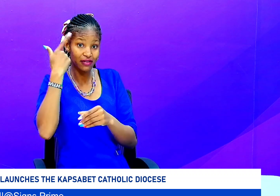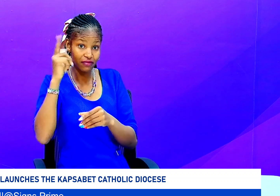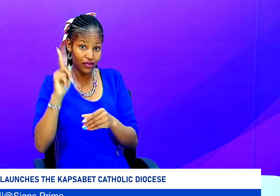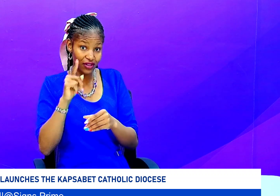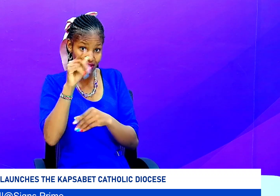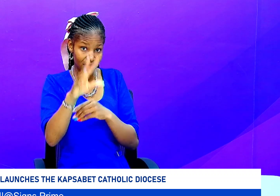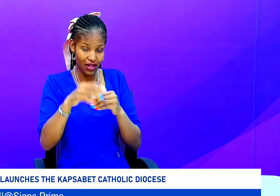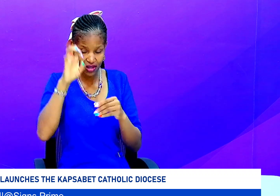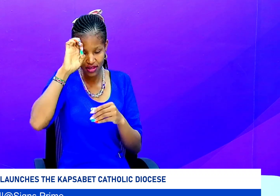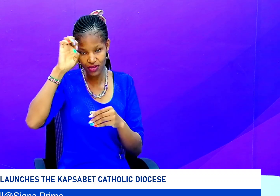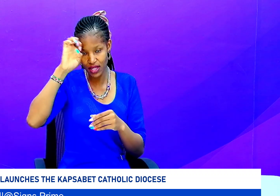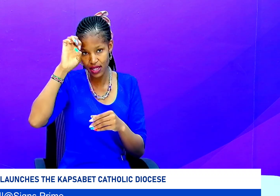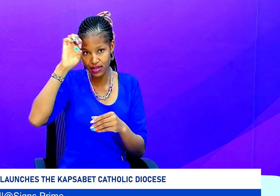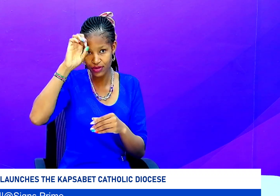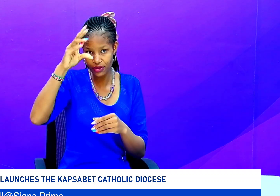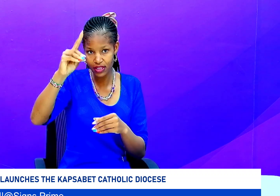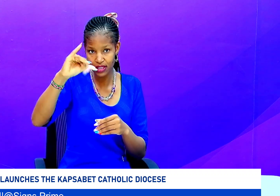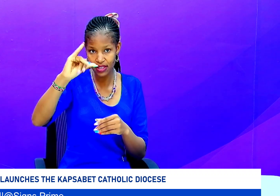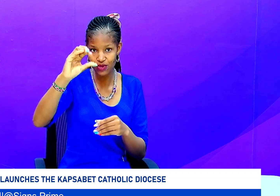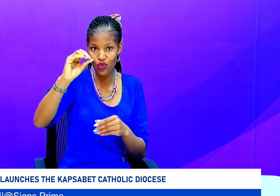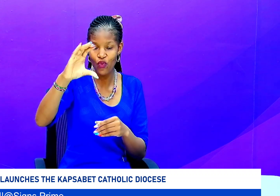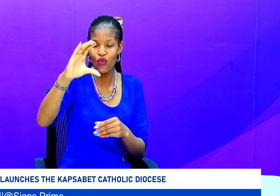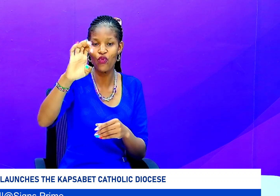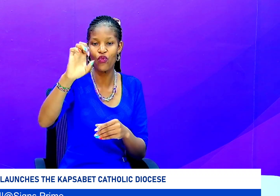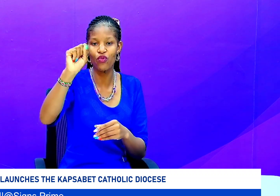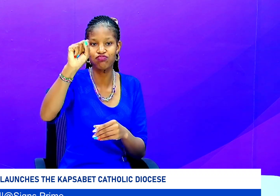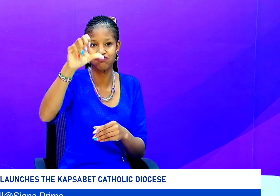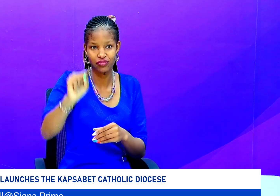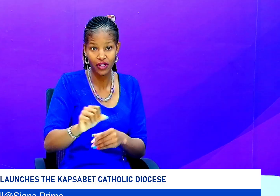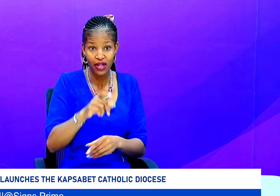carved out from the Eldoret Diocese.